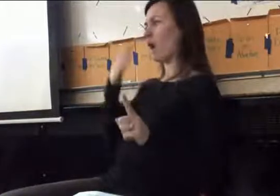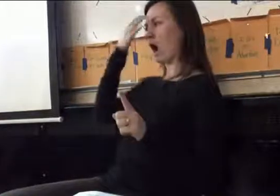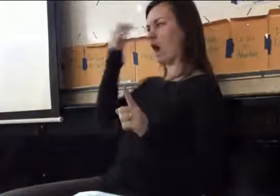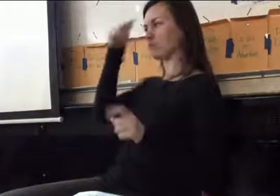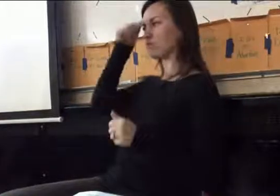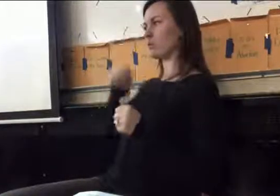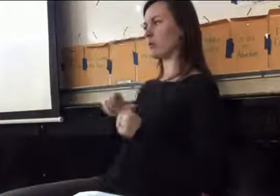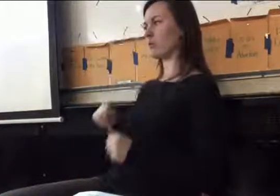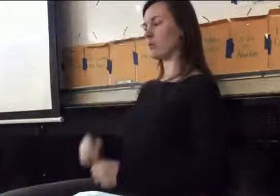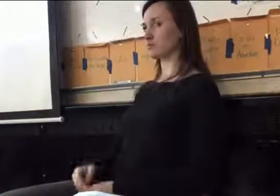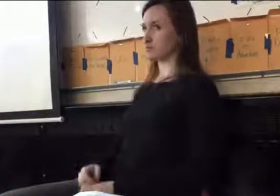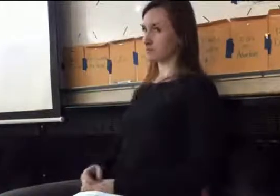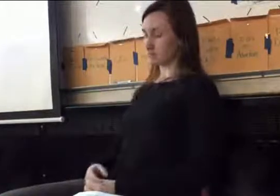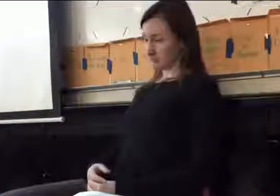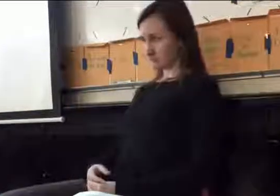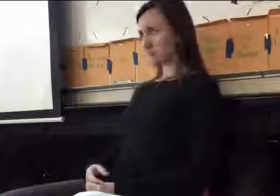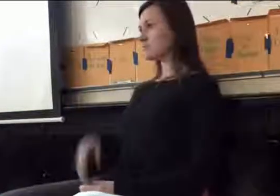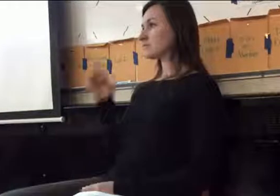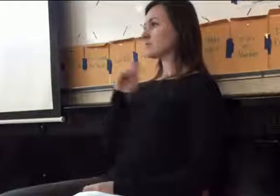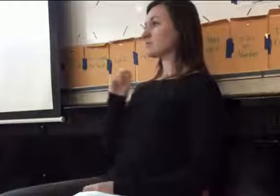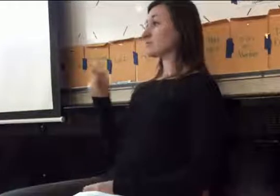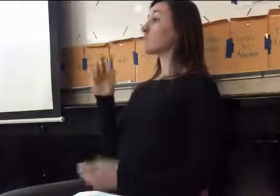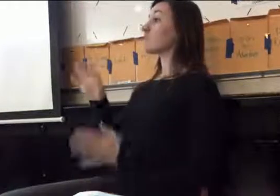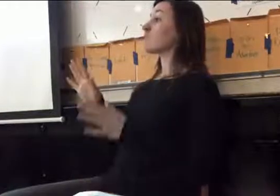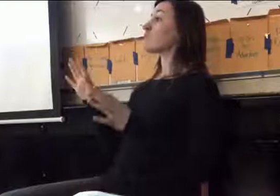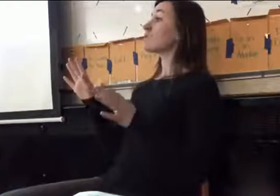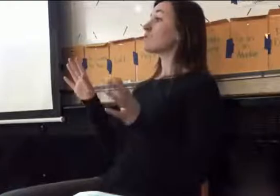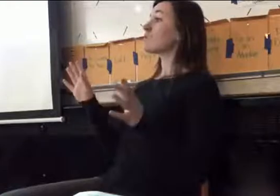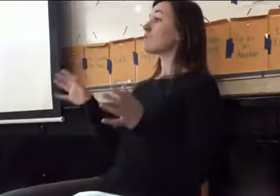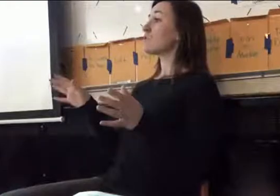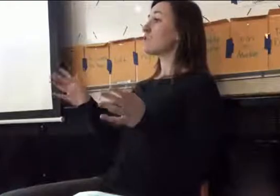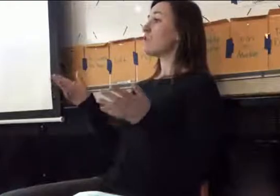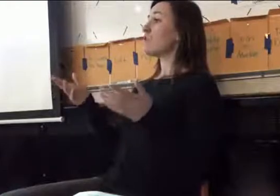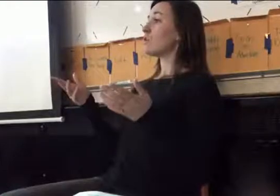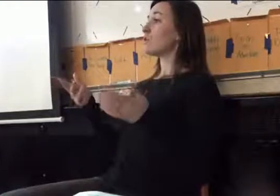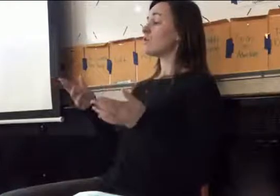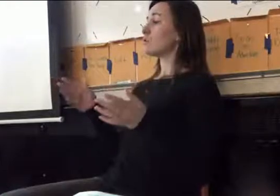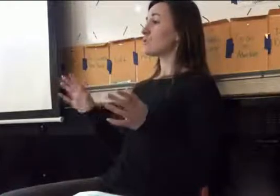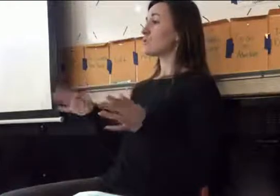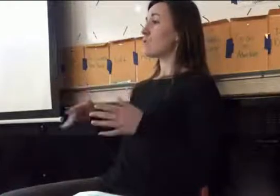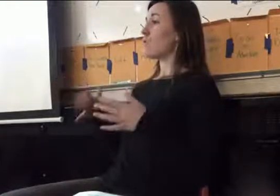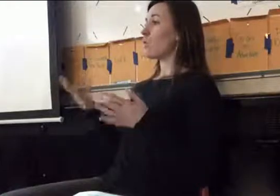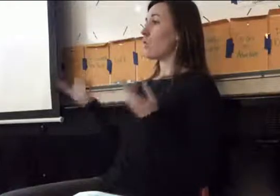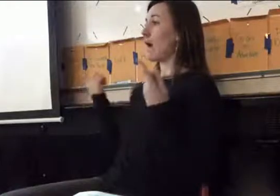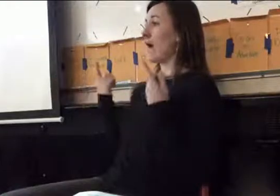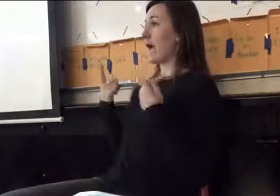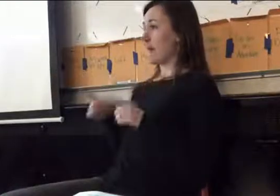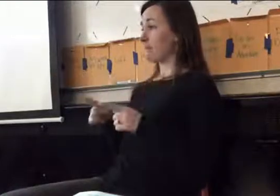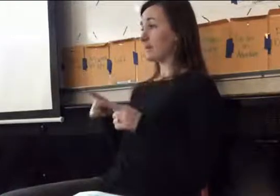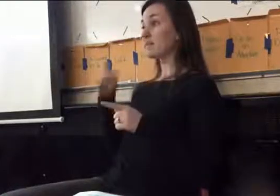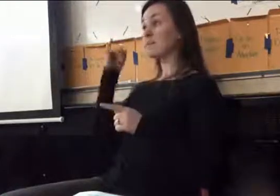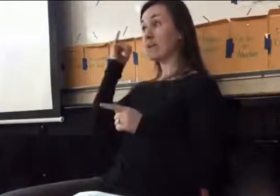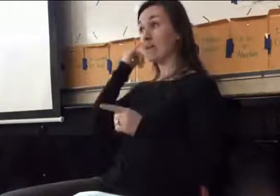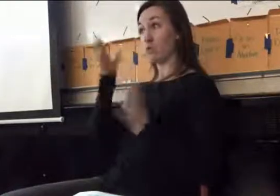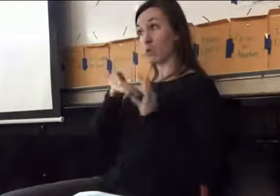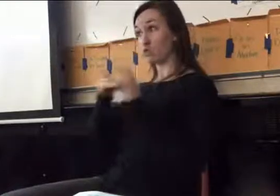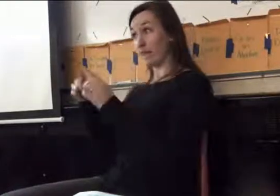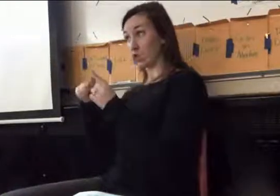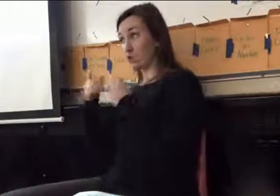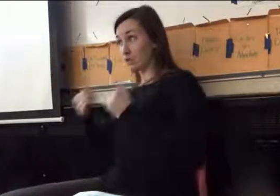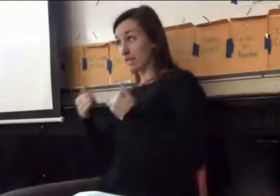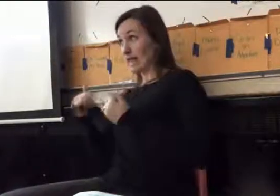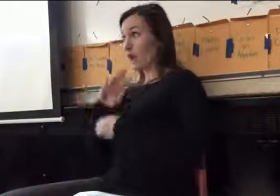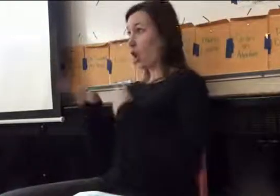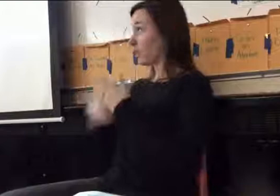Okay? So what happens is that during this time, if you want to relate it to today, all of these were his